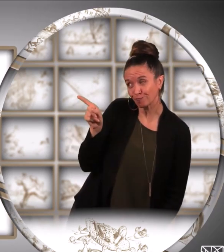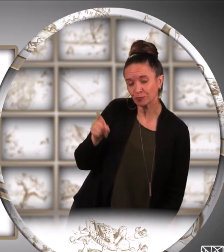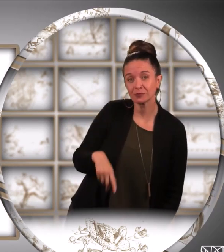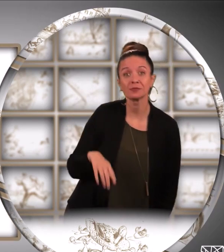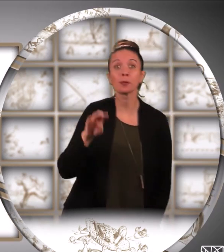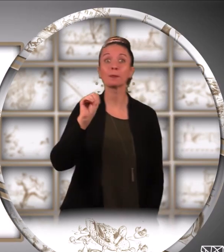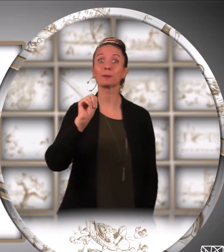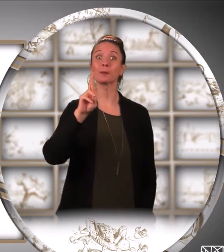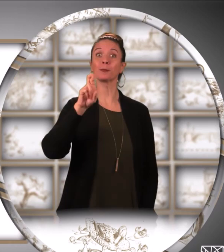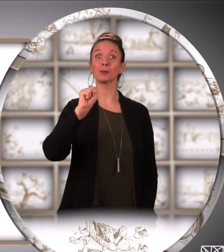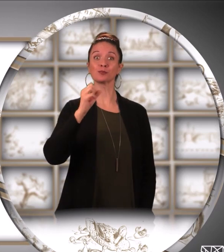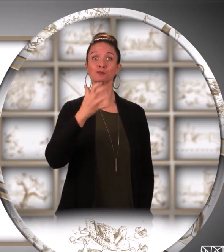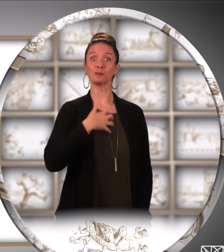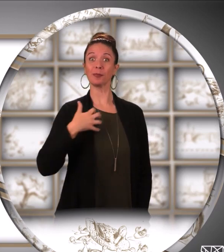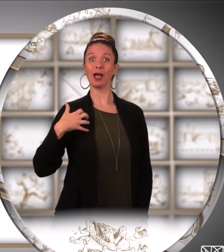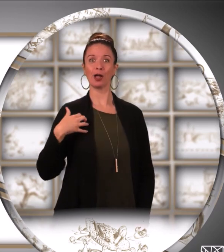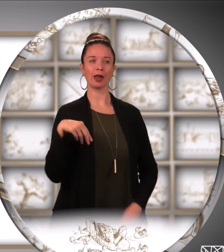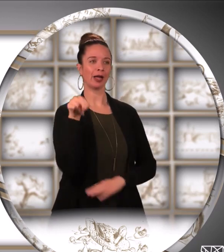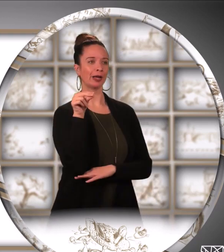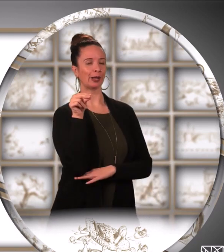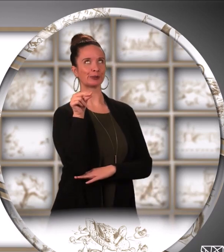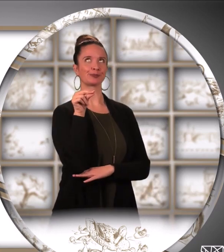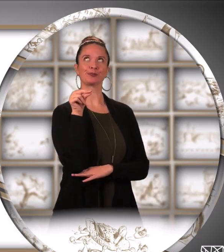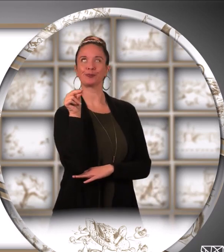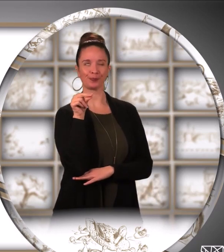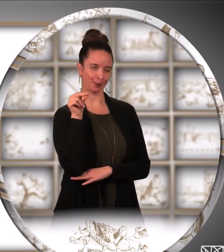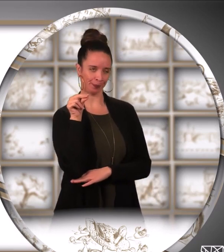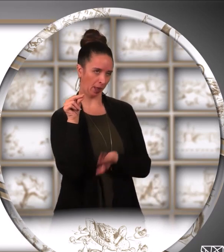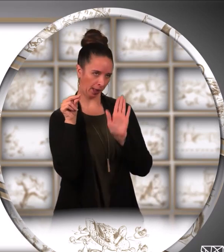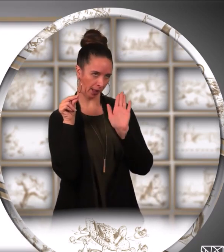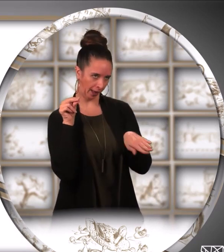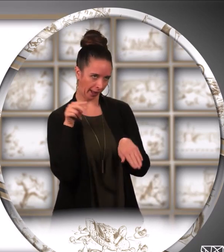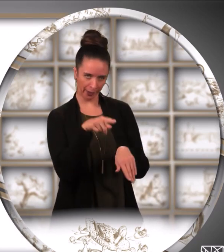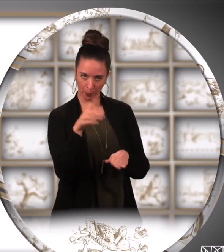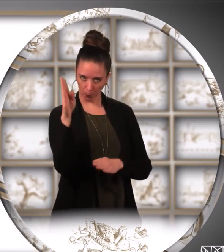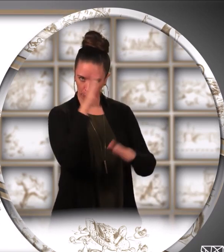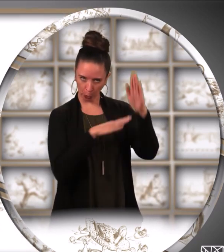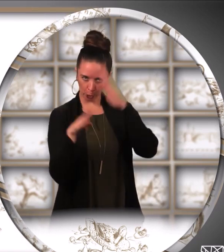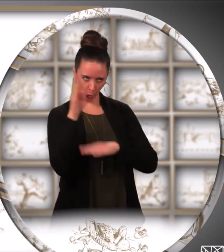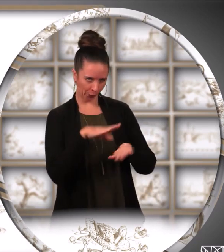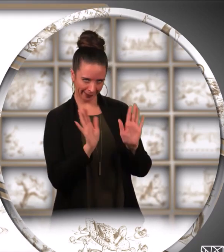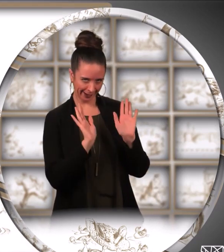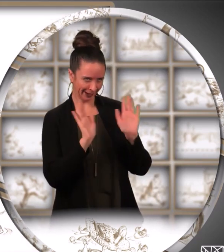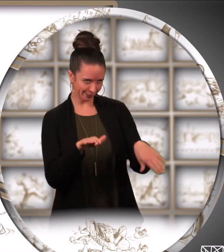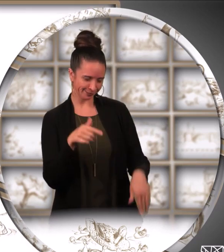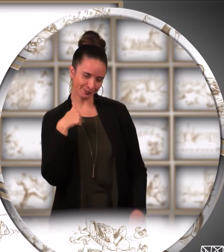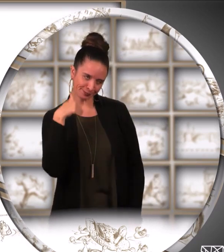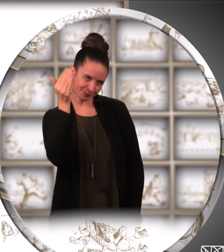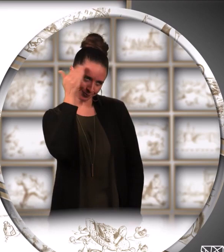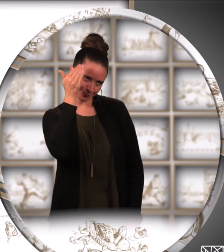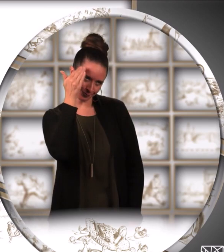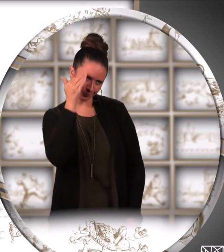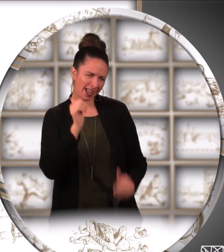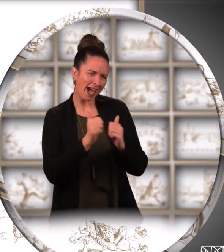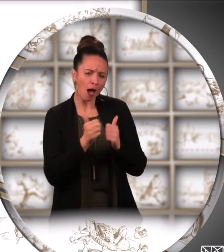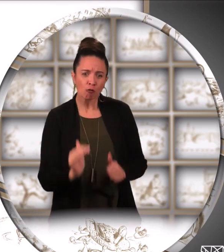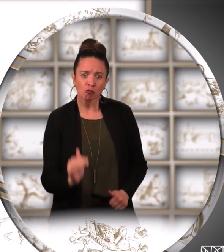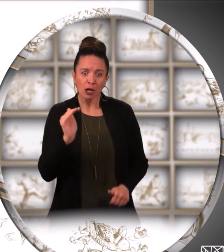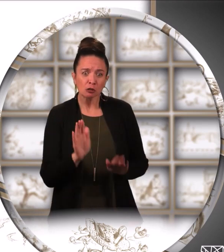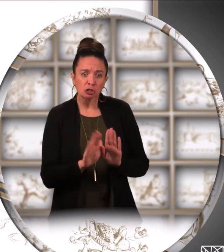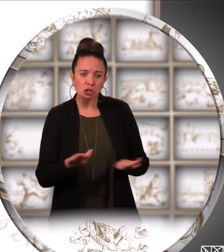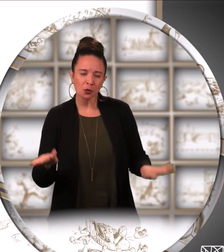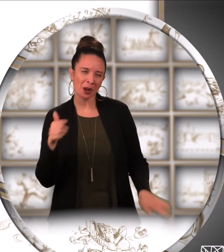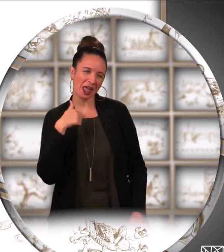"Don't you worry," said Mrs. Mallard. I know all about bringing up